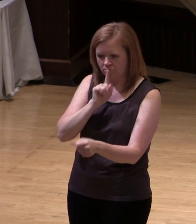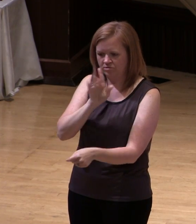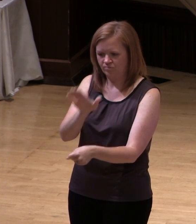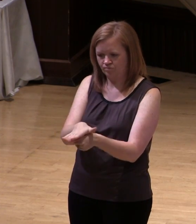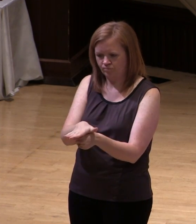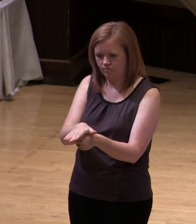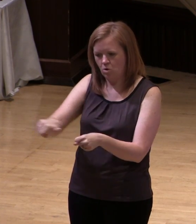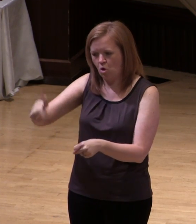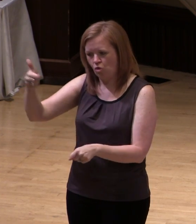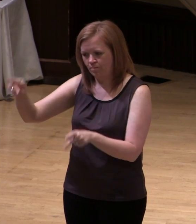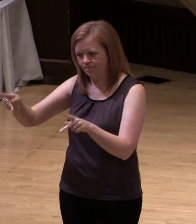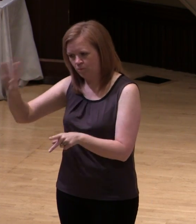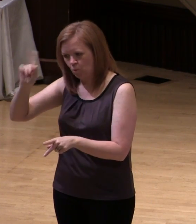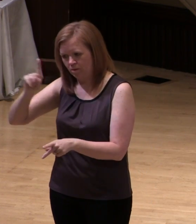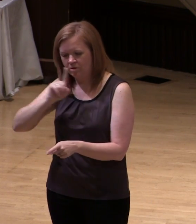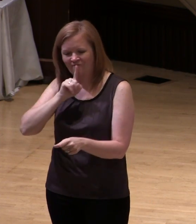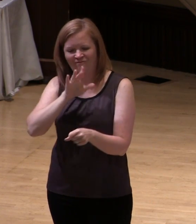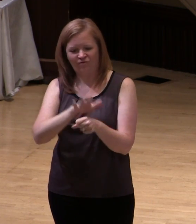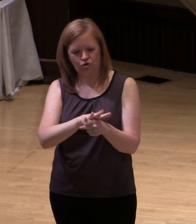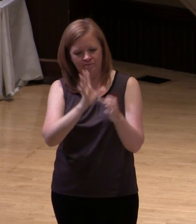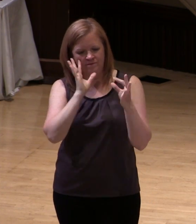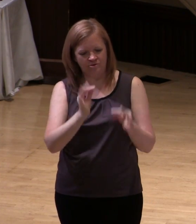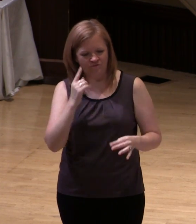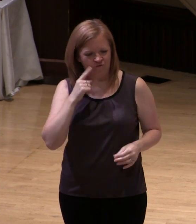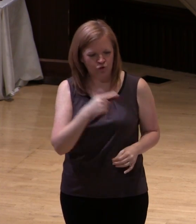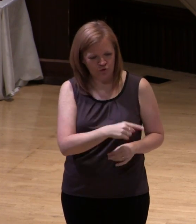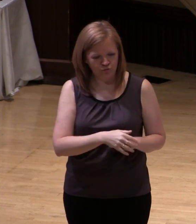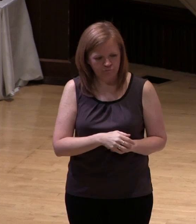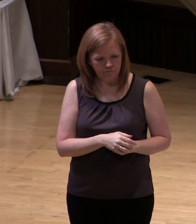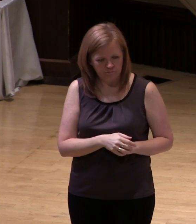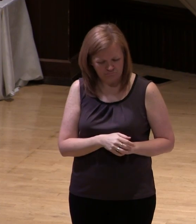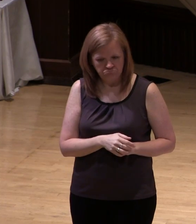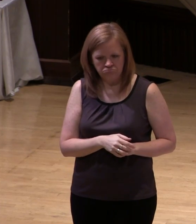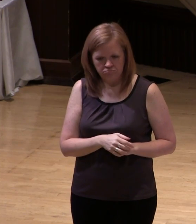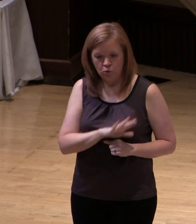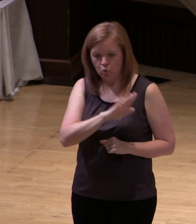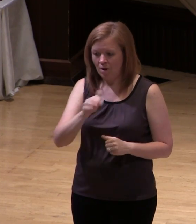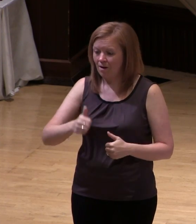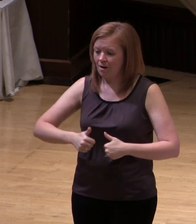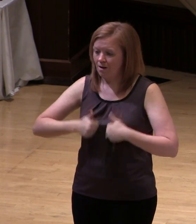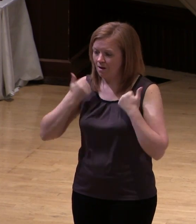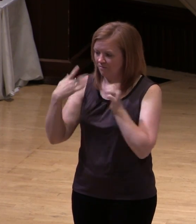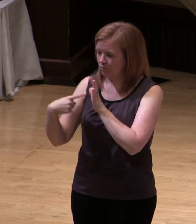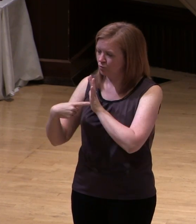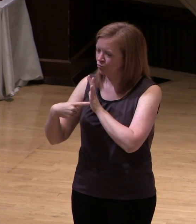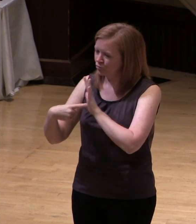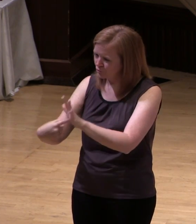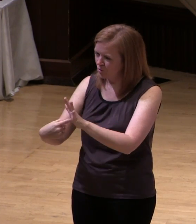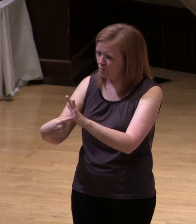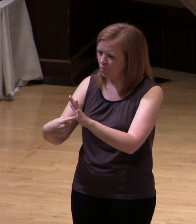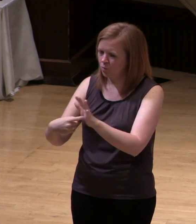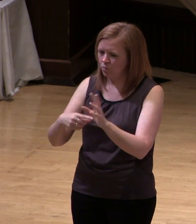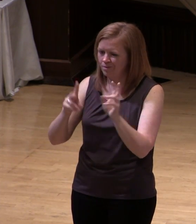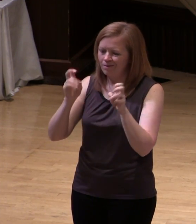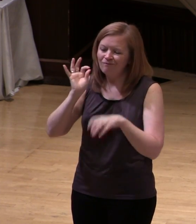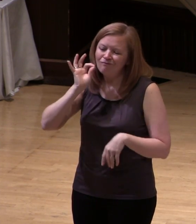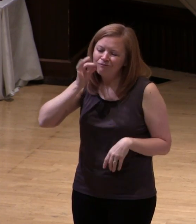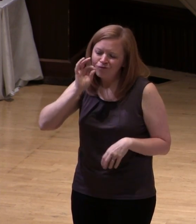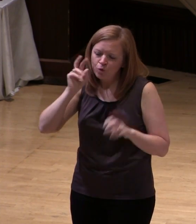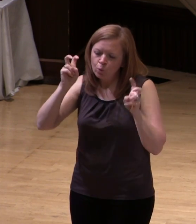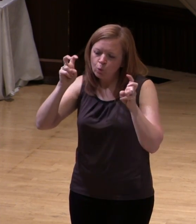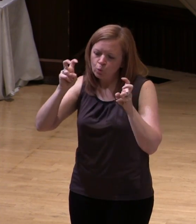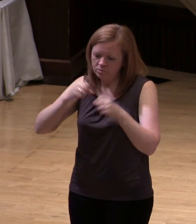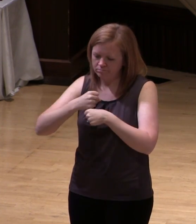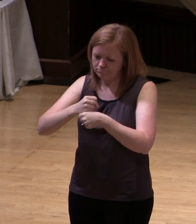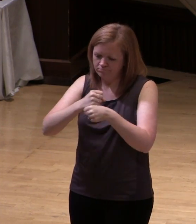others will confirm that decision for you, and that your life will show the fruits of listening to the Holy